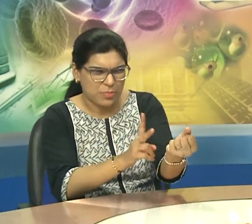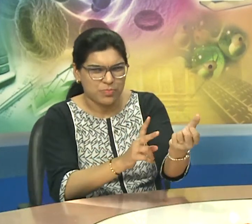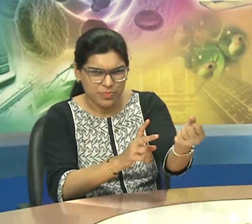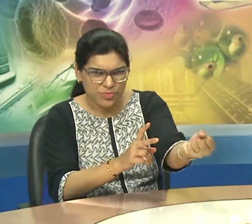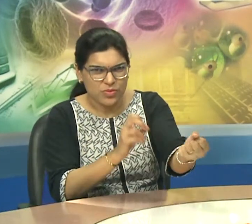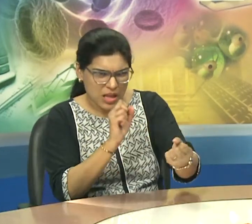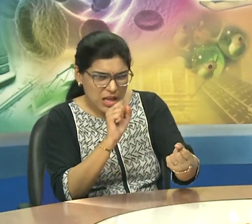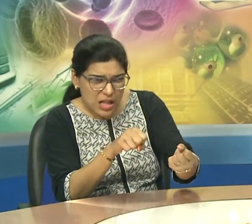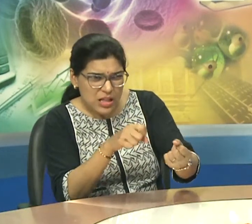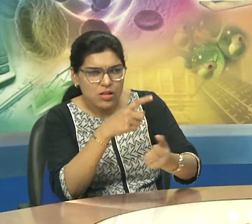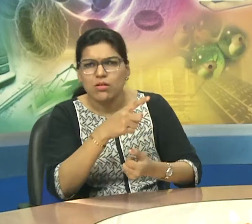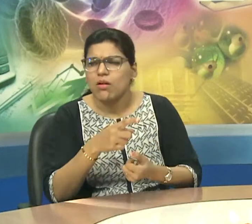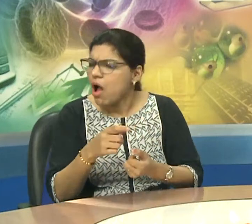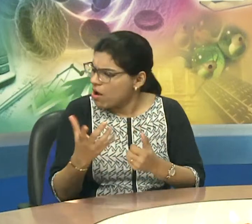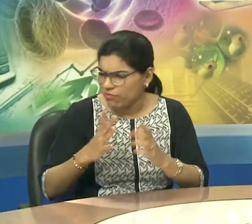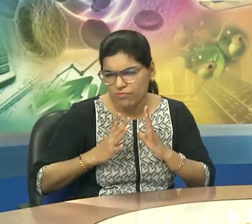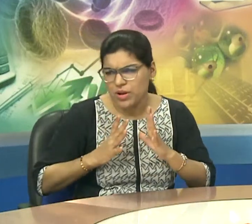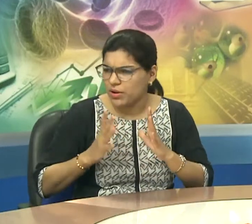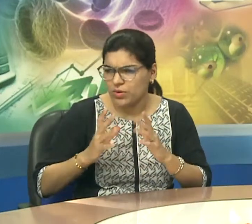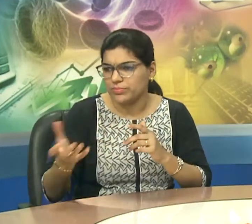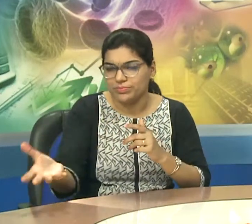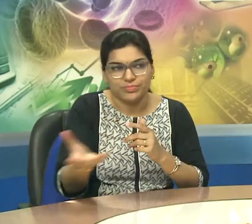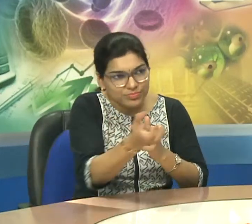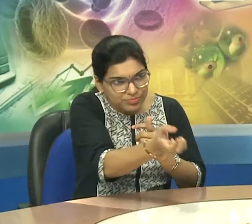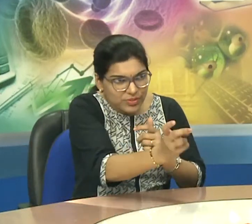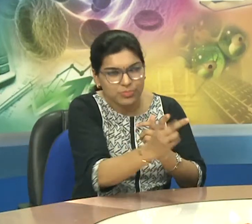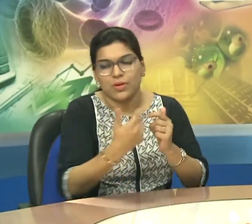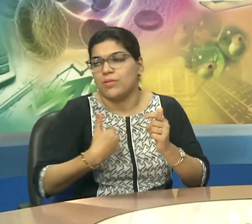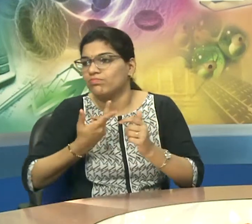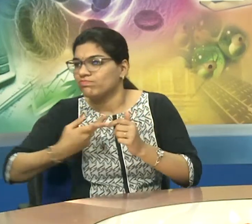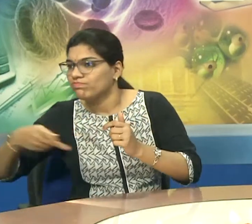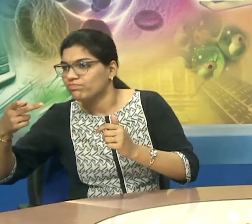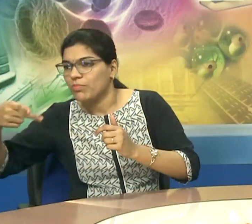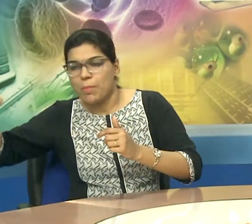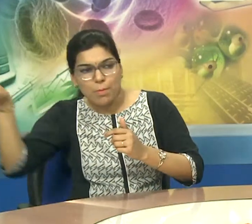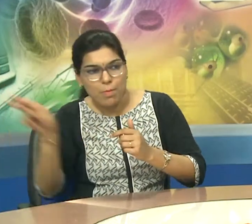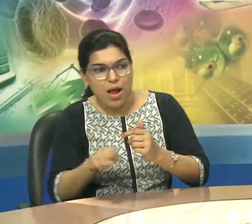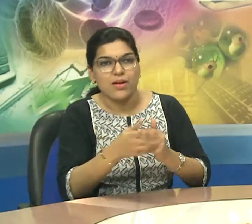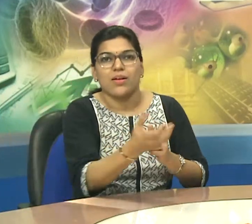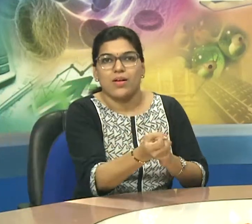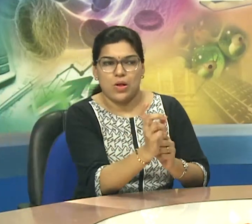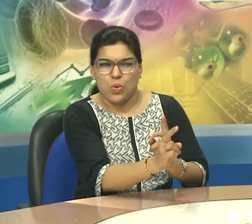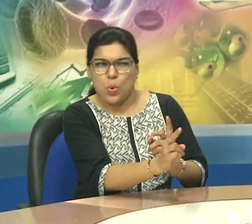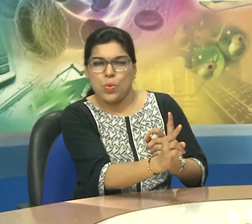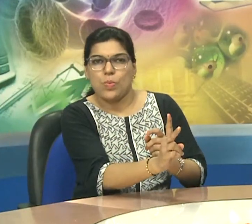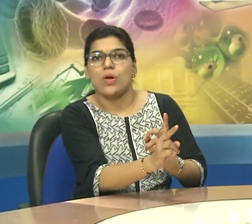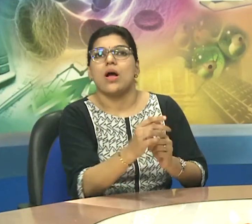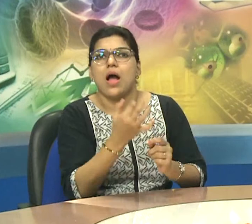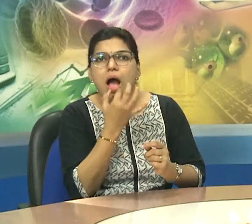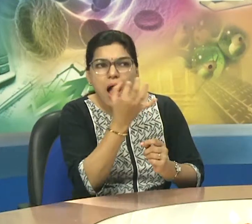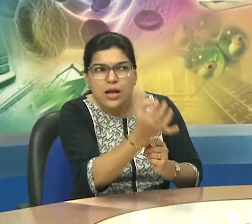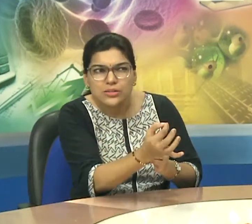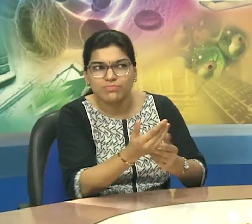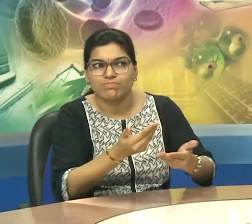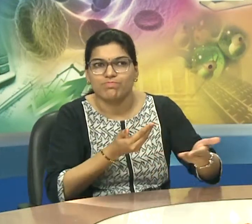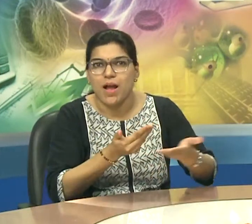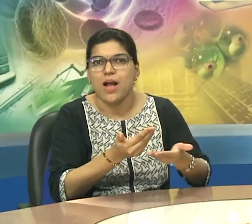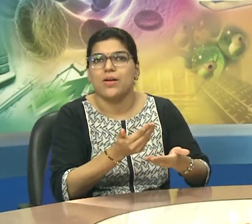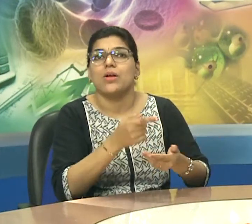or for a book, or for holding a pen, or for holding a mobile. So, could you hold